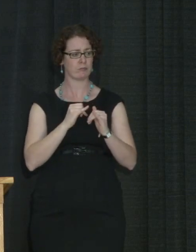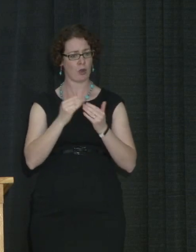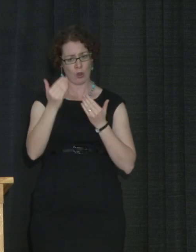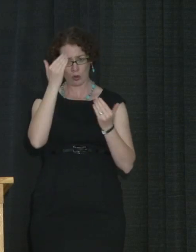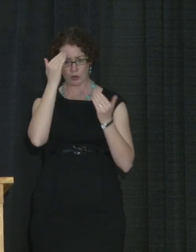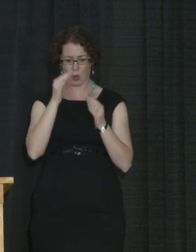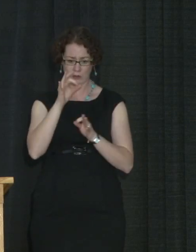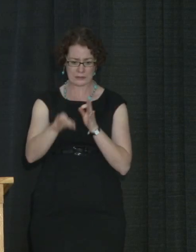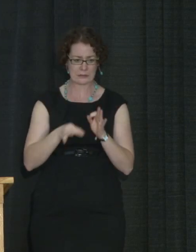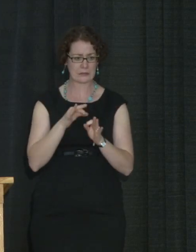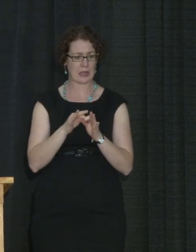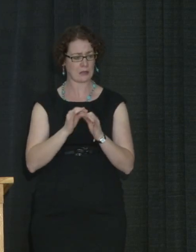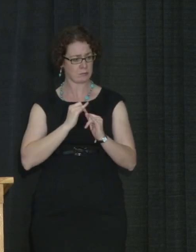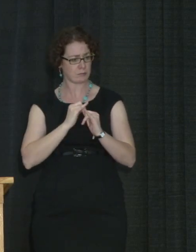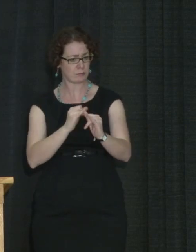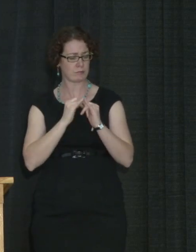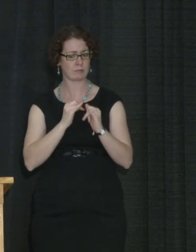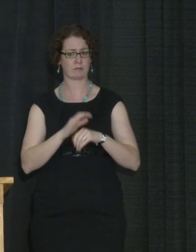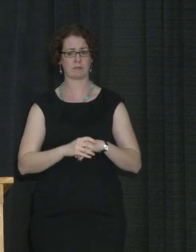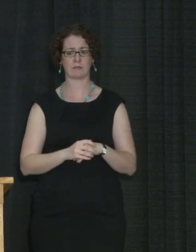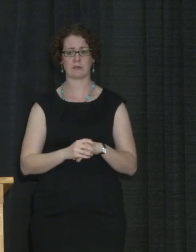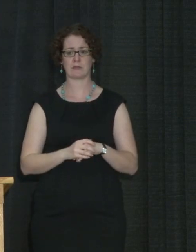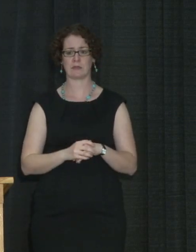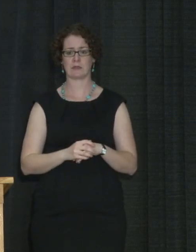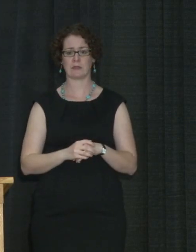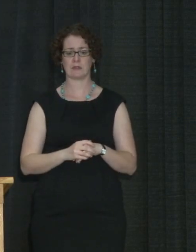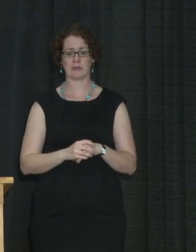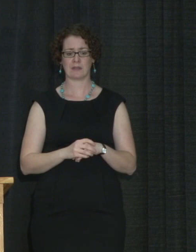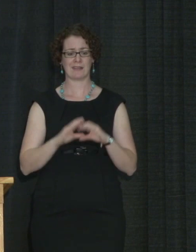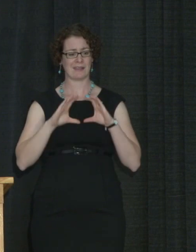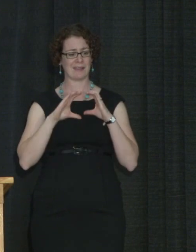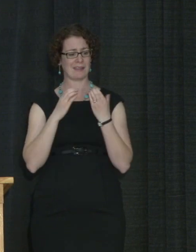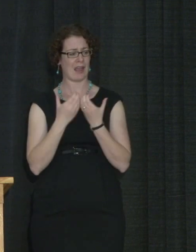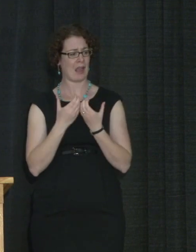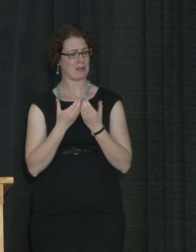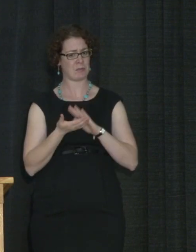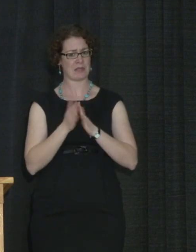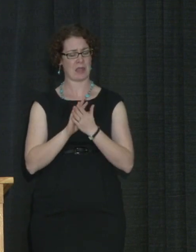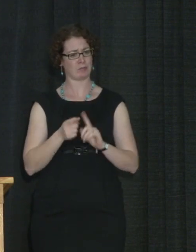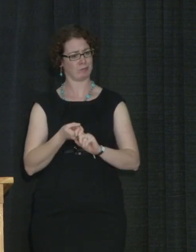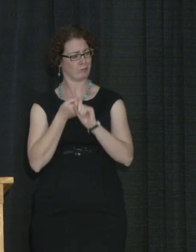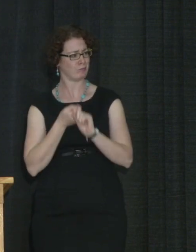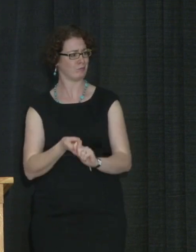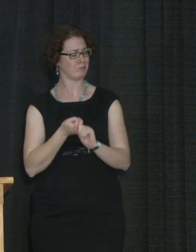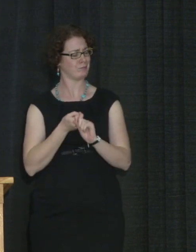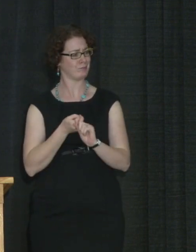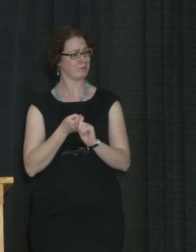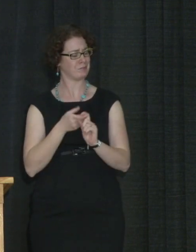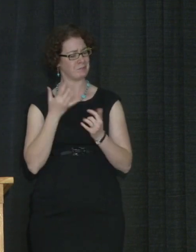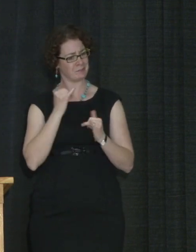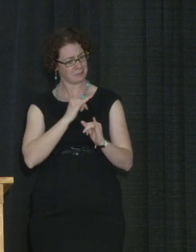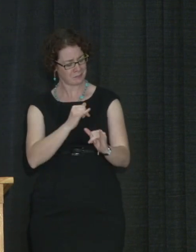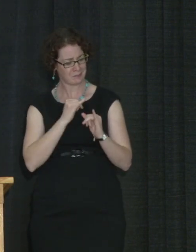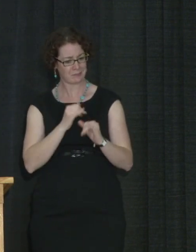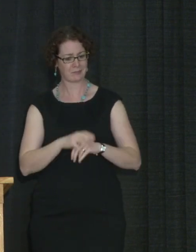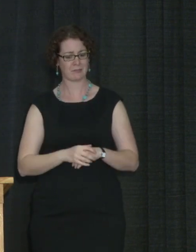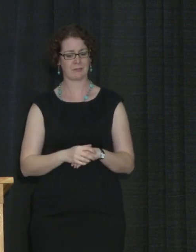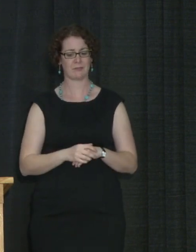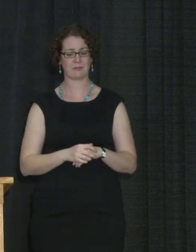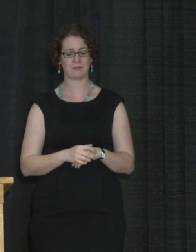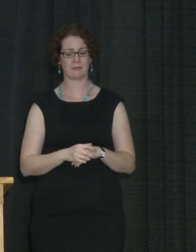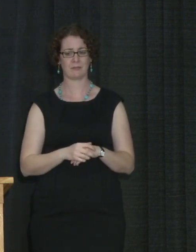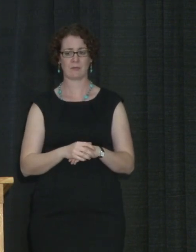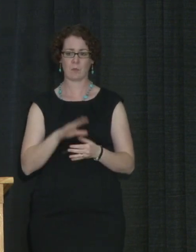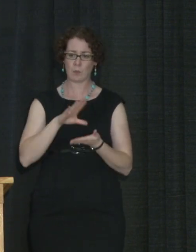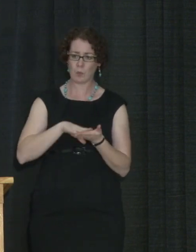tested, our classmates turned into the most unlikely of friends. We have learned